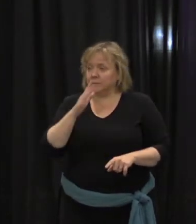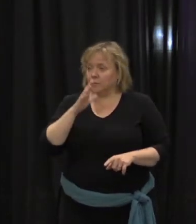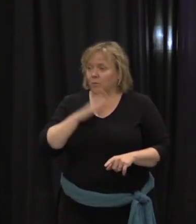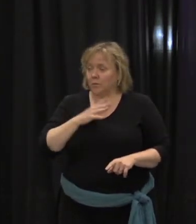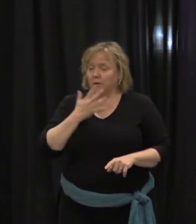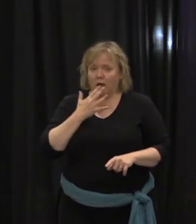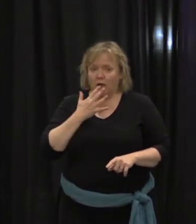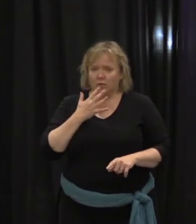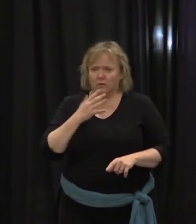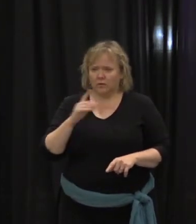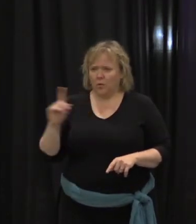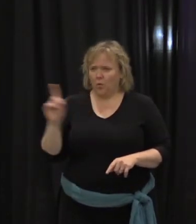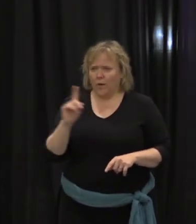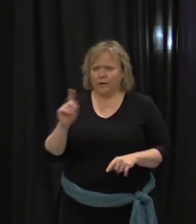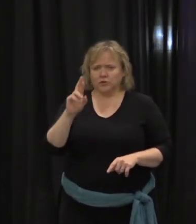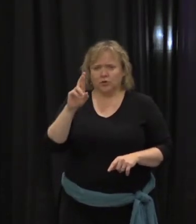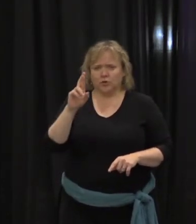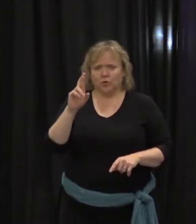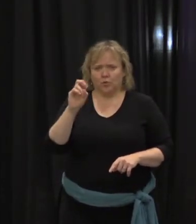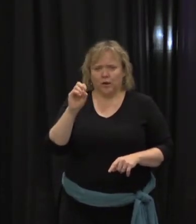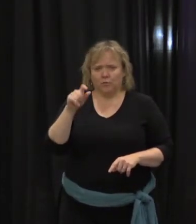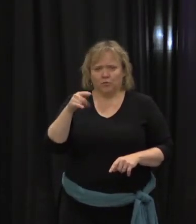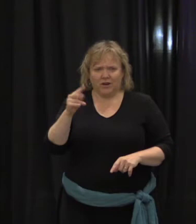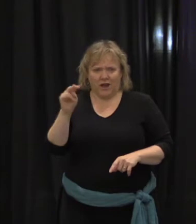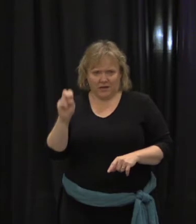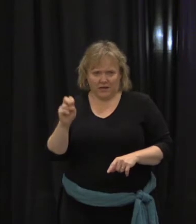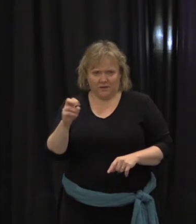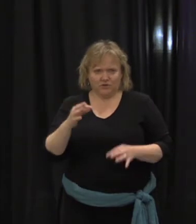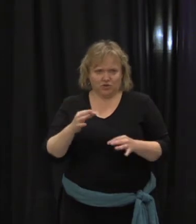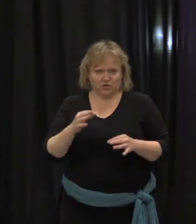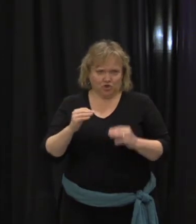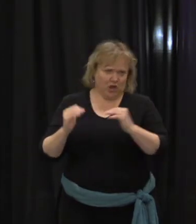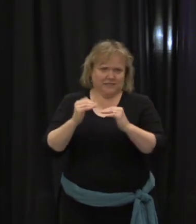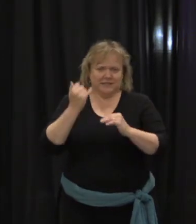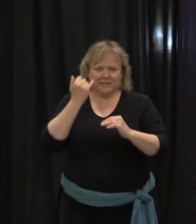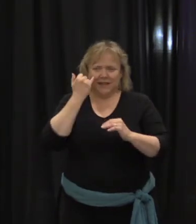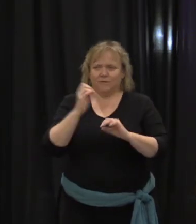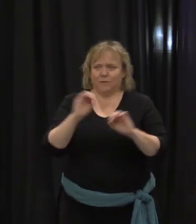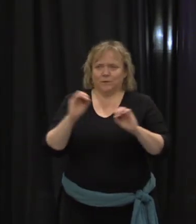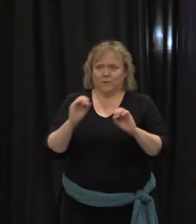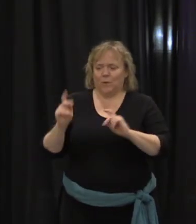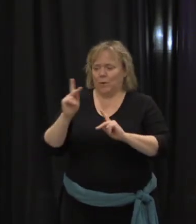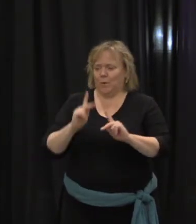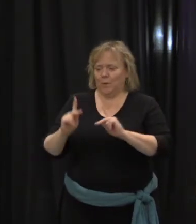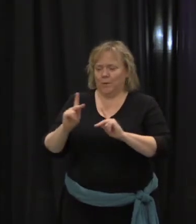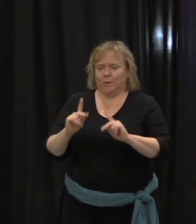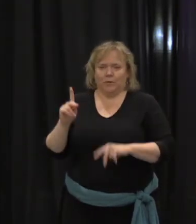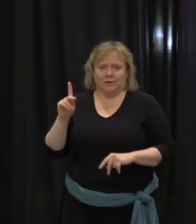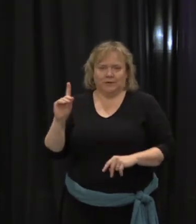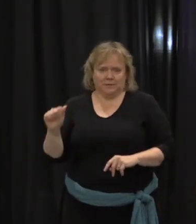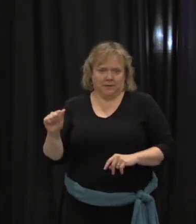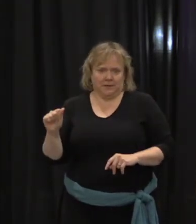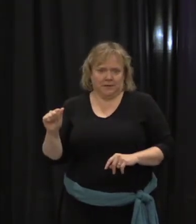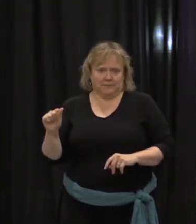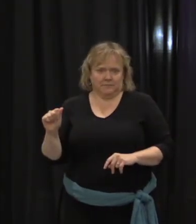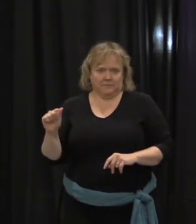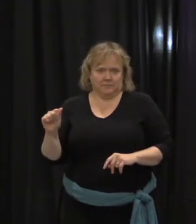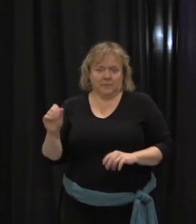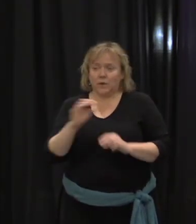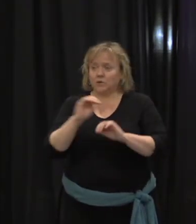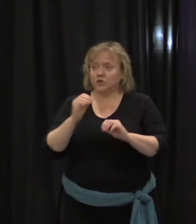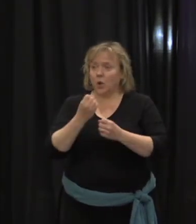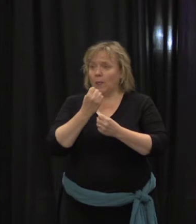no reproductive justice without disabled people, period. That is never going to happen. And there is no liberation without